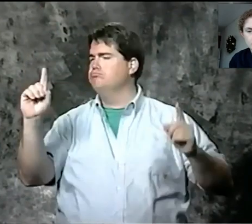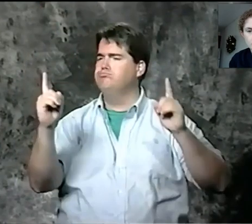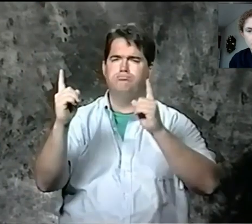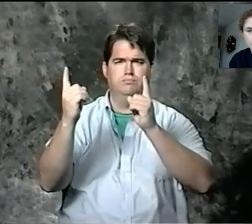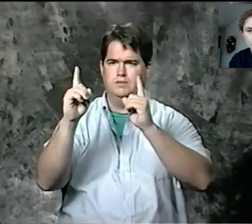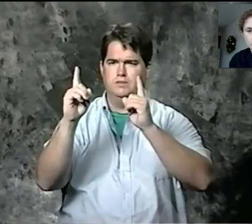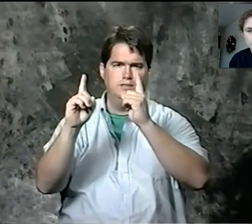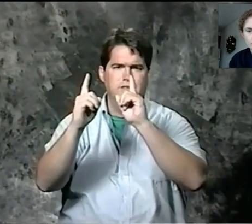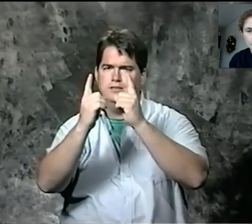the moon was beautiful,